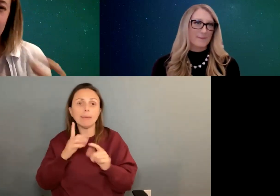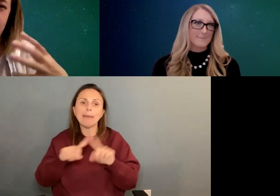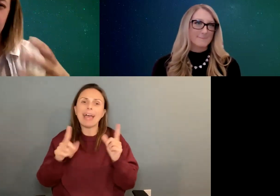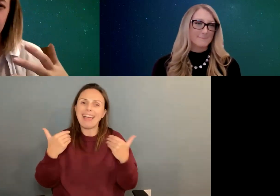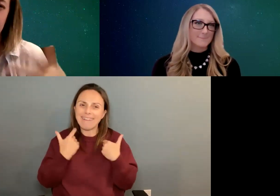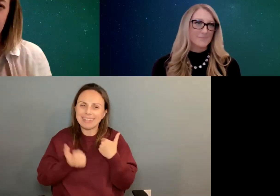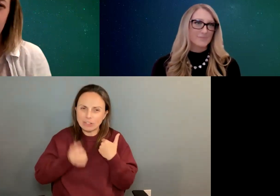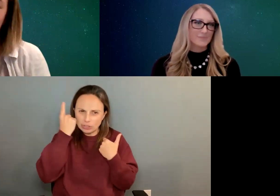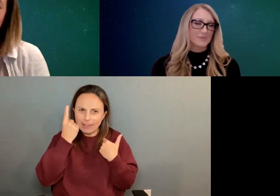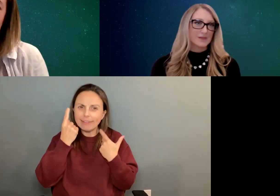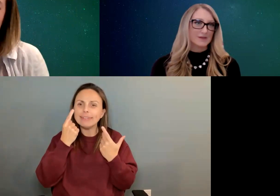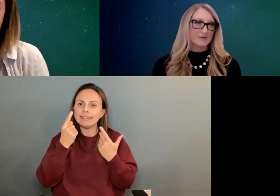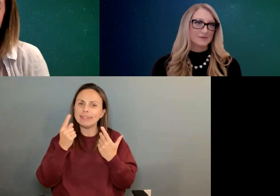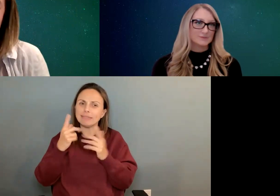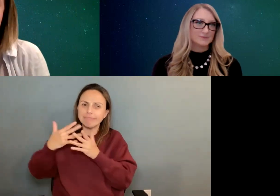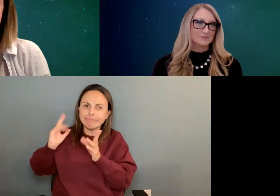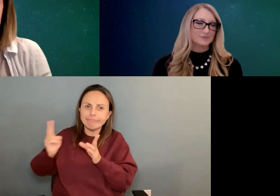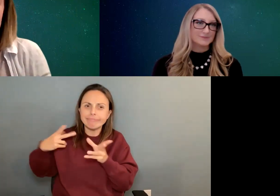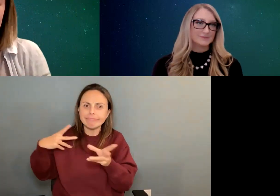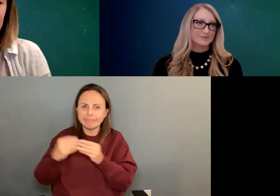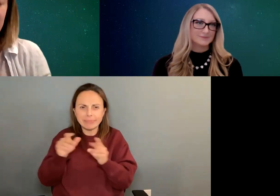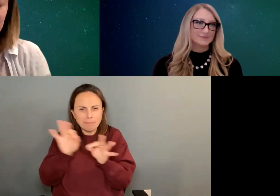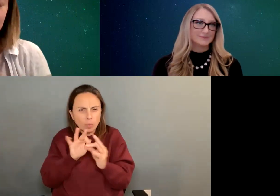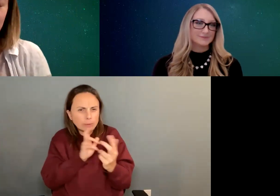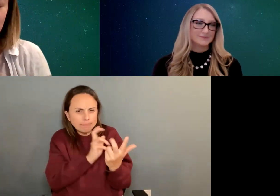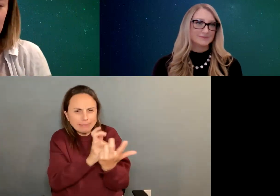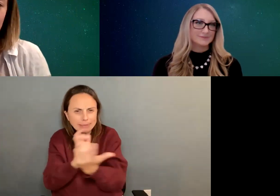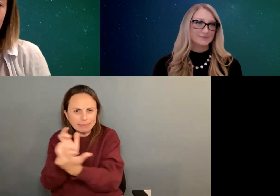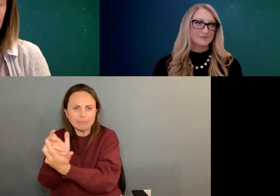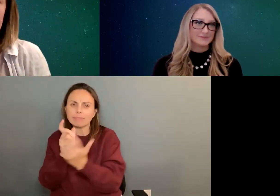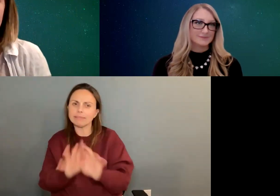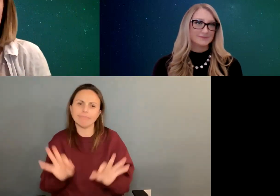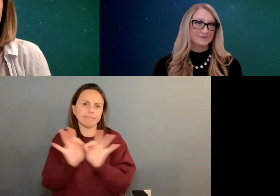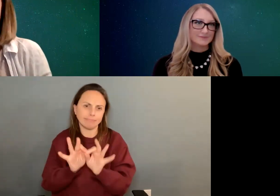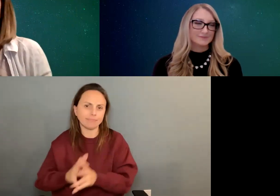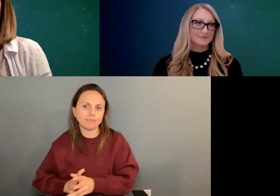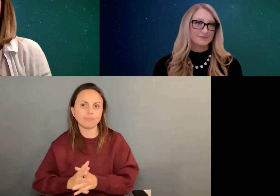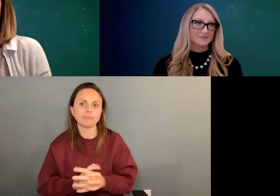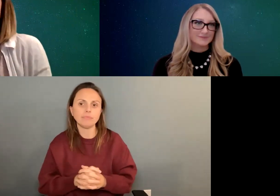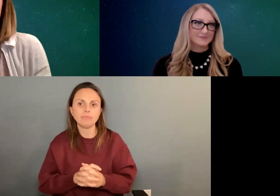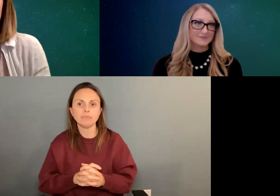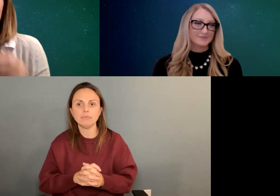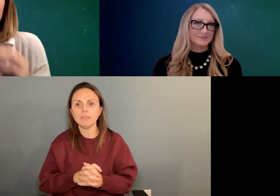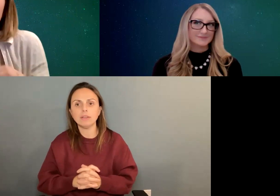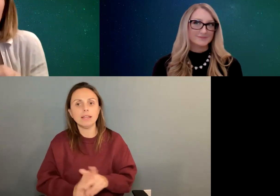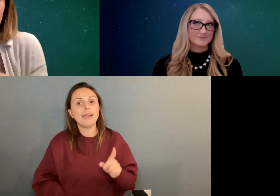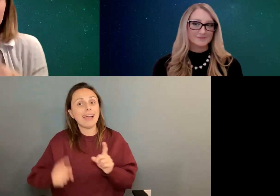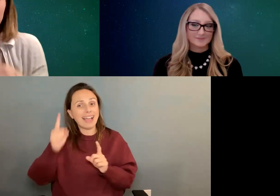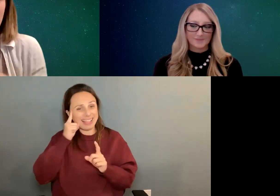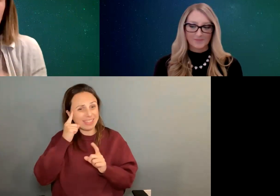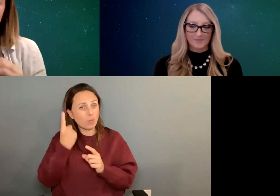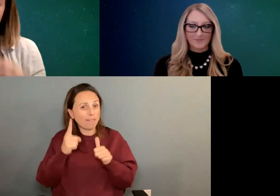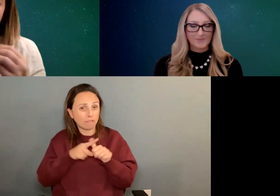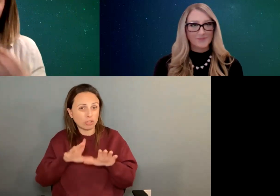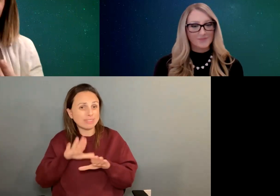understanding of that and being able to meet people where they're at, I think is critically important. And I think one of the first steps